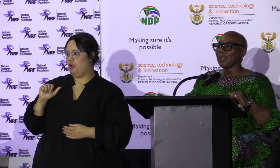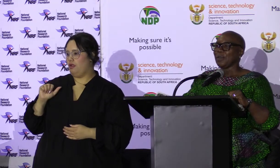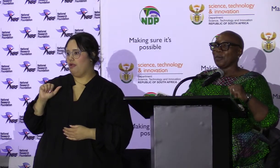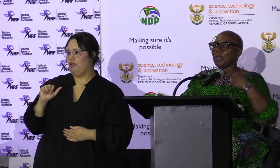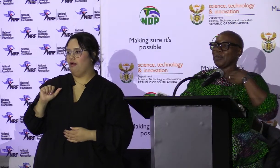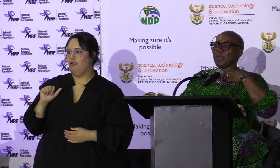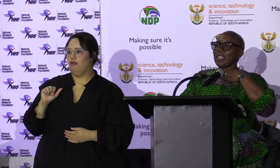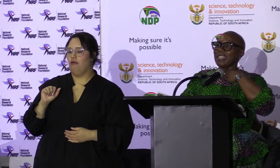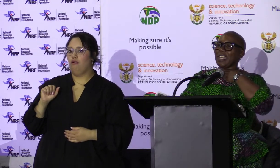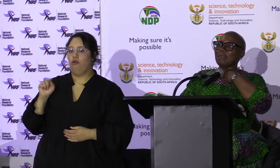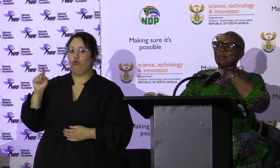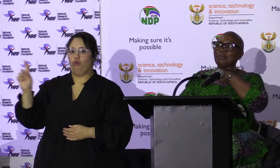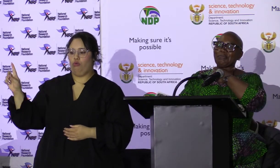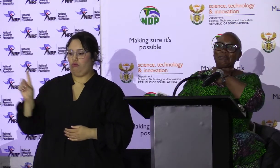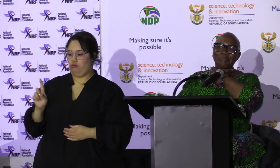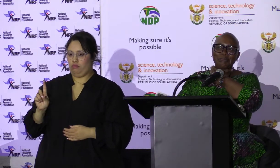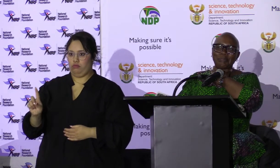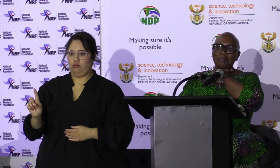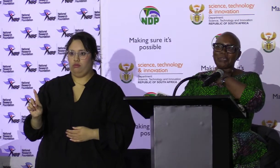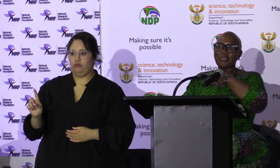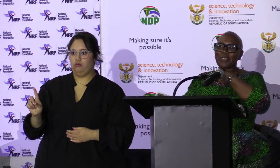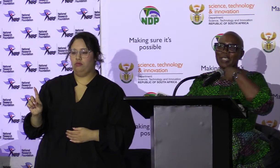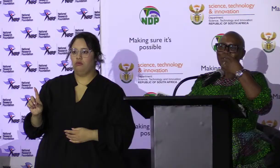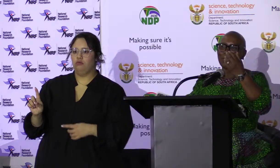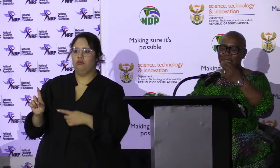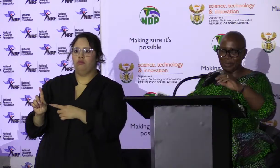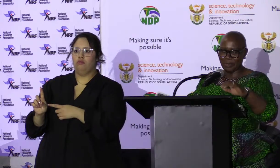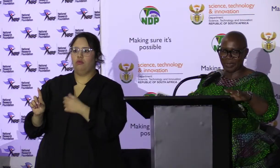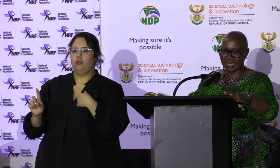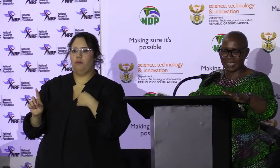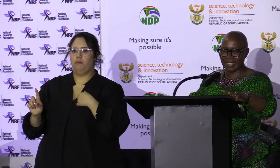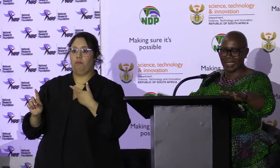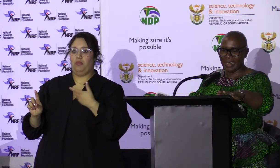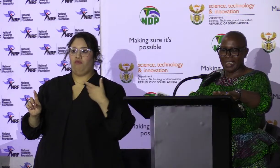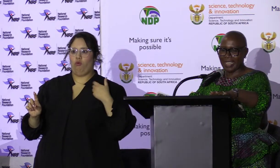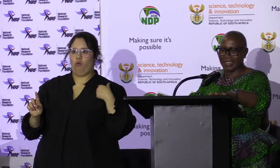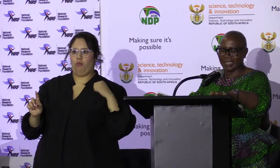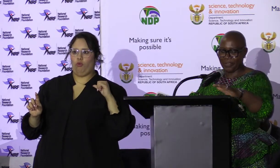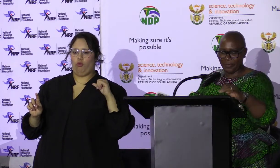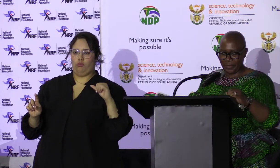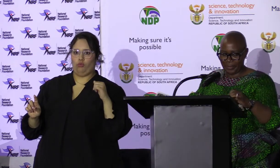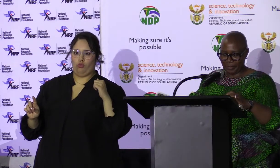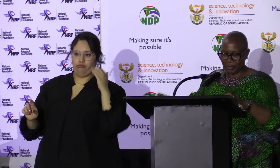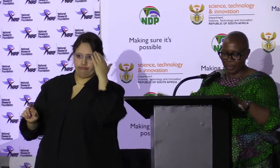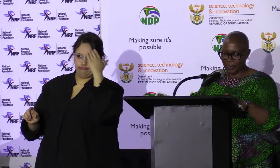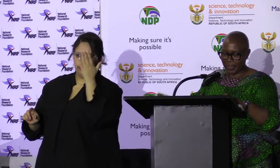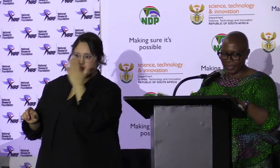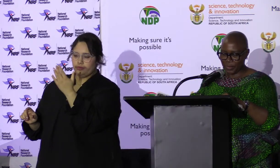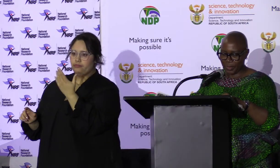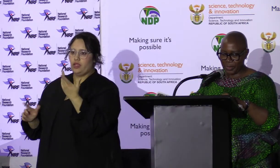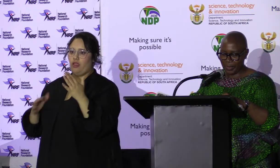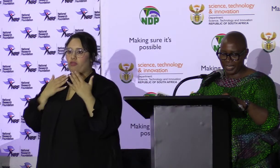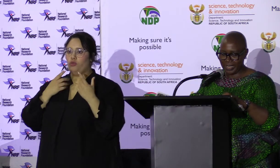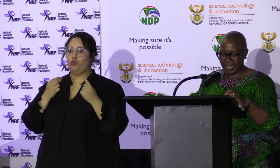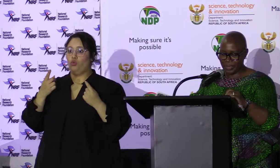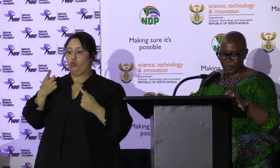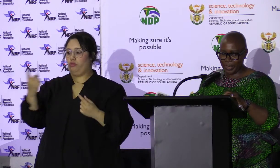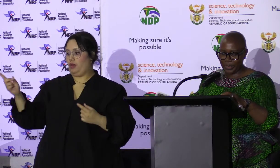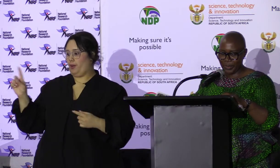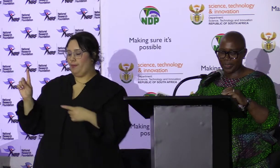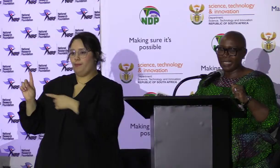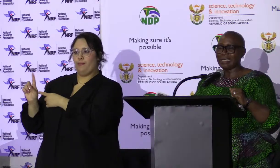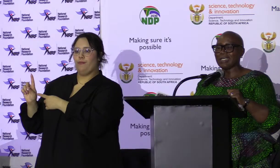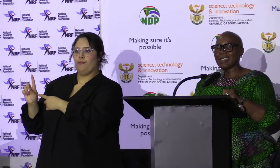Ugcina, when we're here, before I continue to greet and give the vote of thanks, when you were